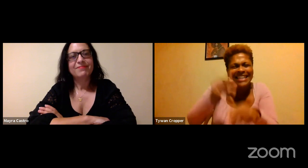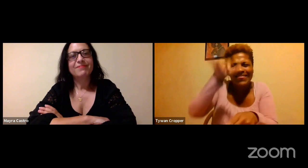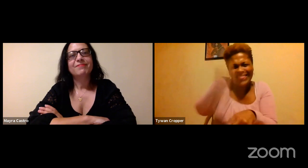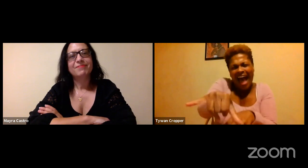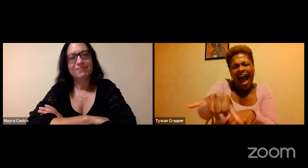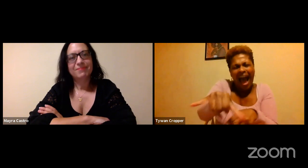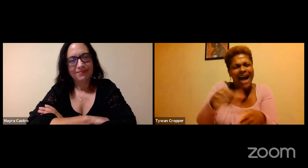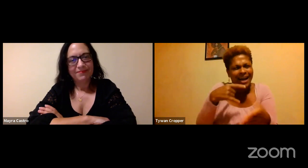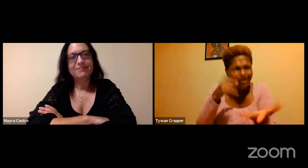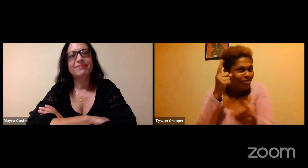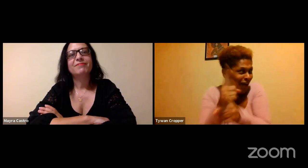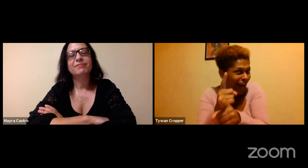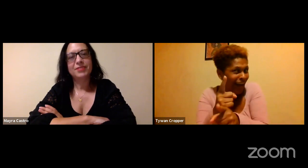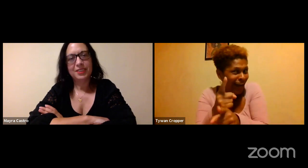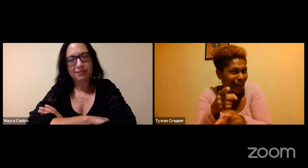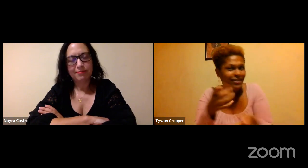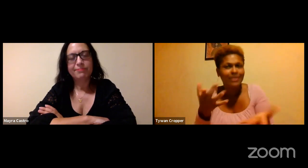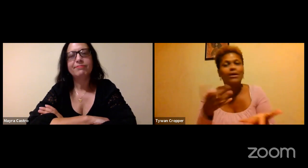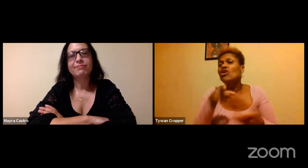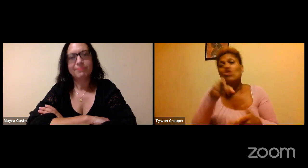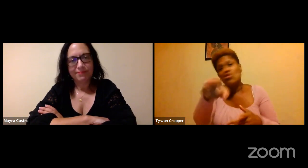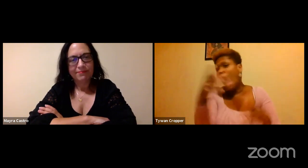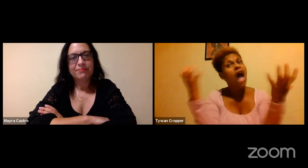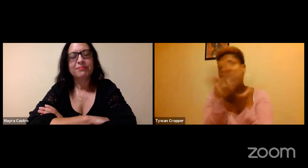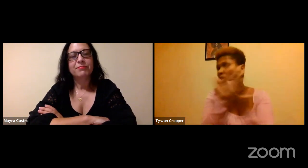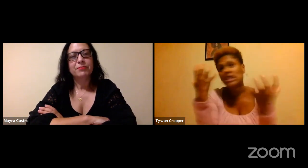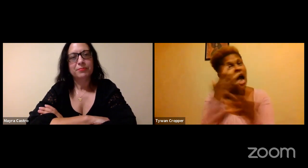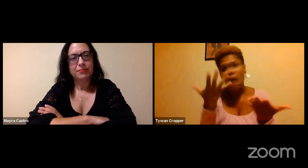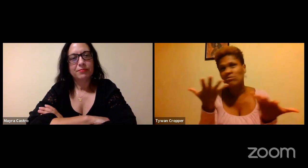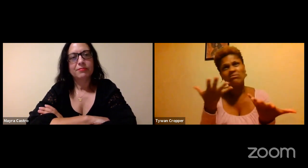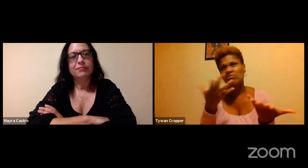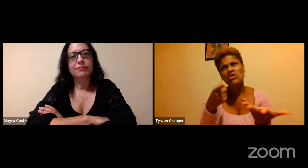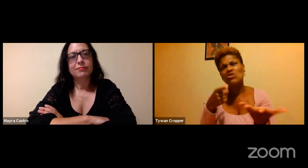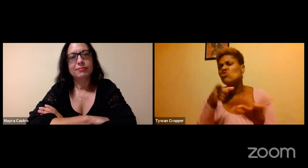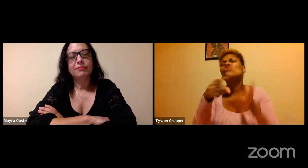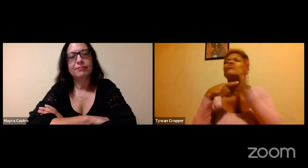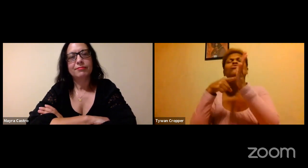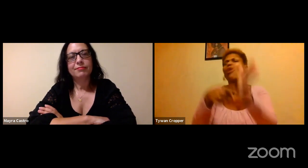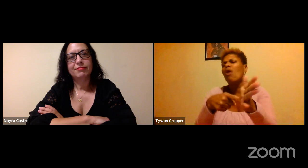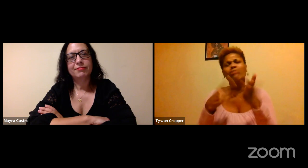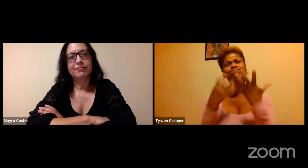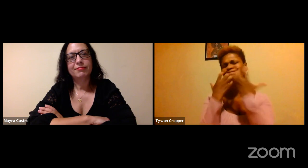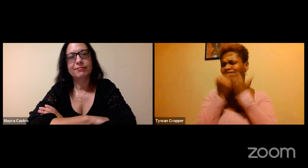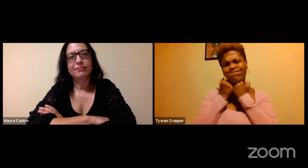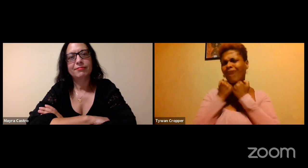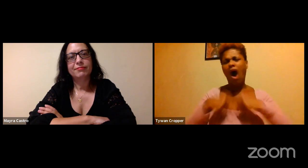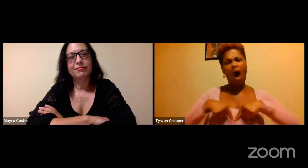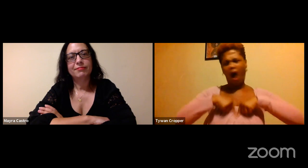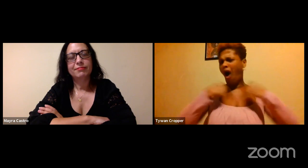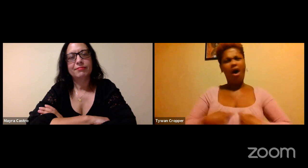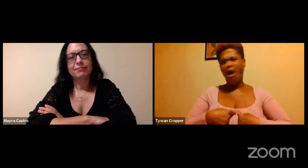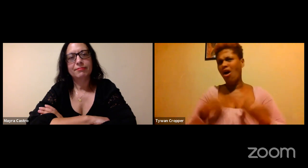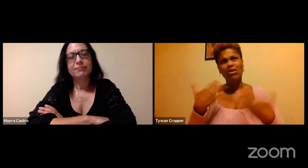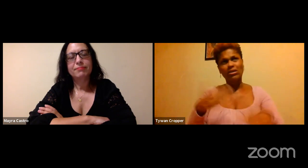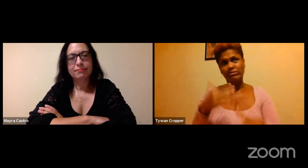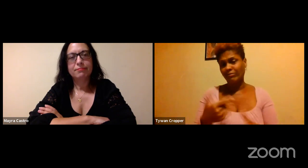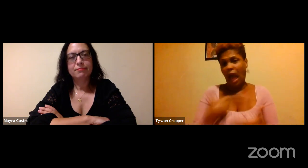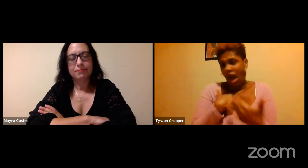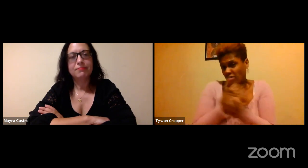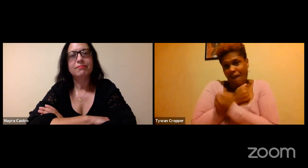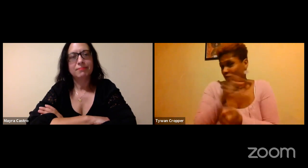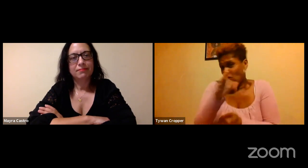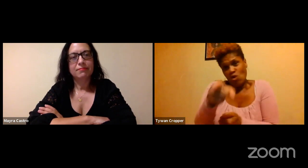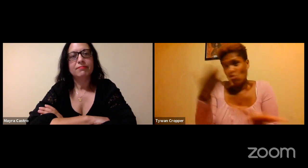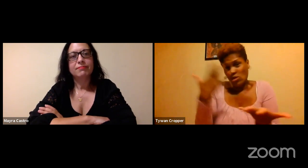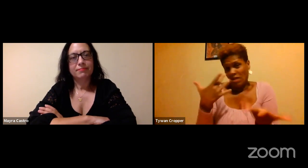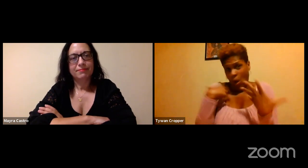I've noticed that, about you. You are an awesome person. And I cherish